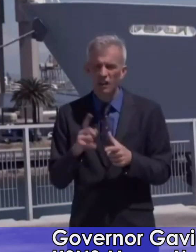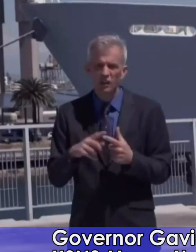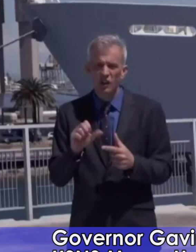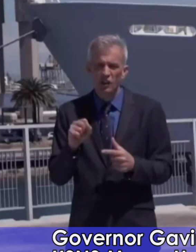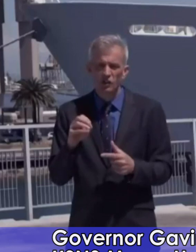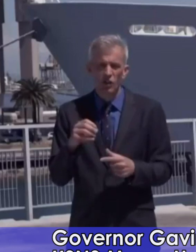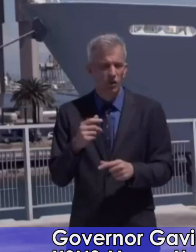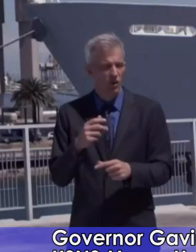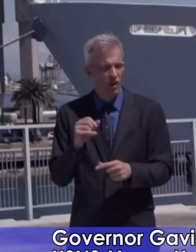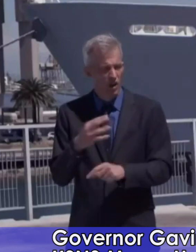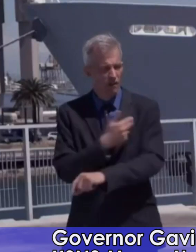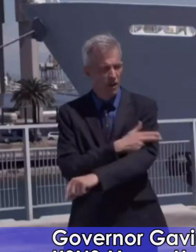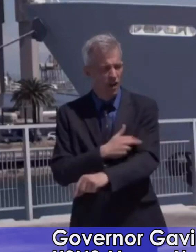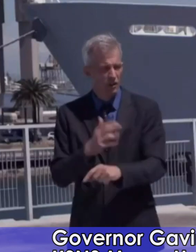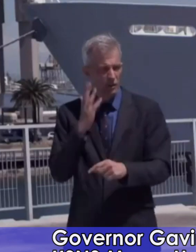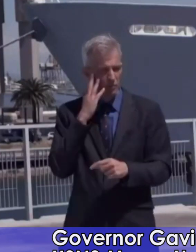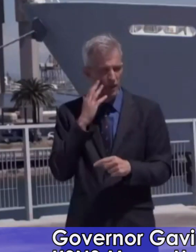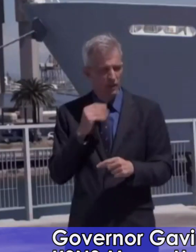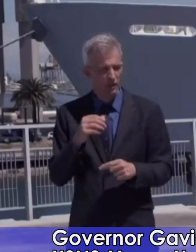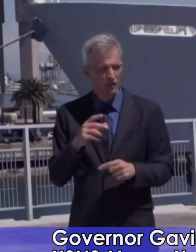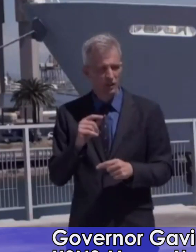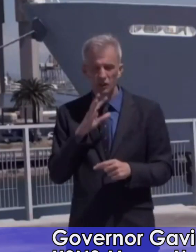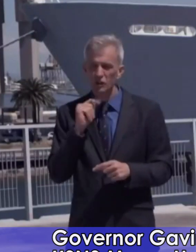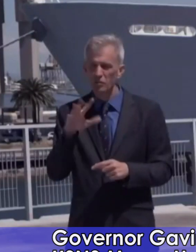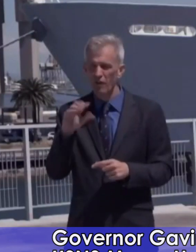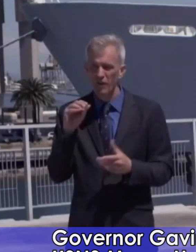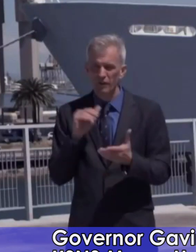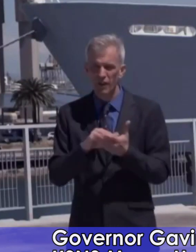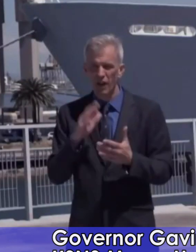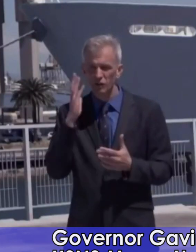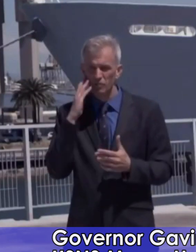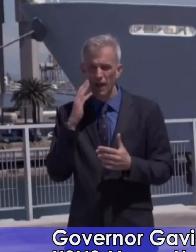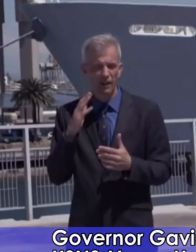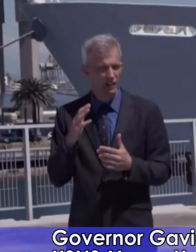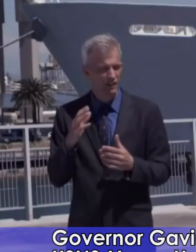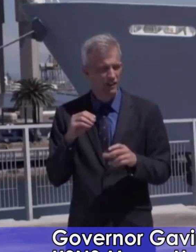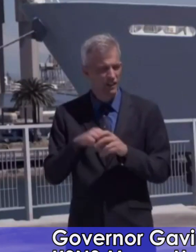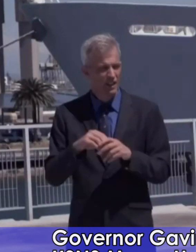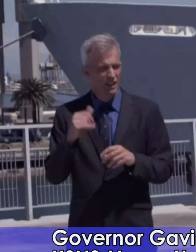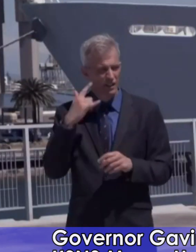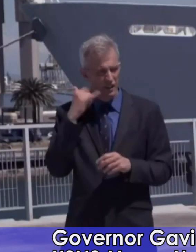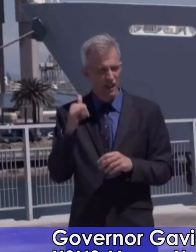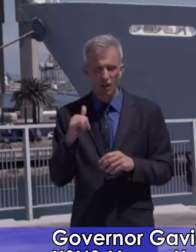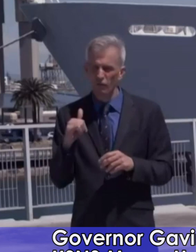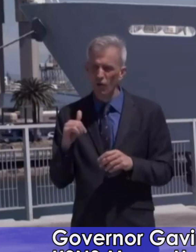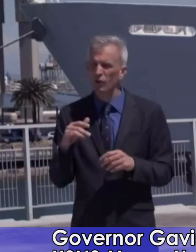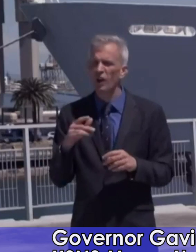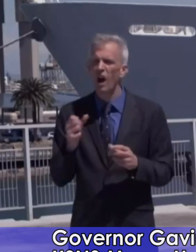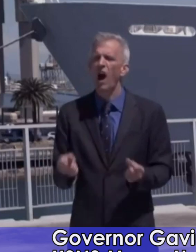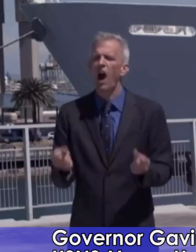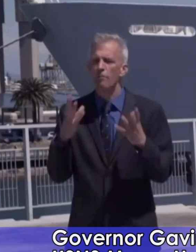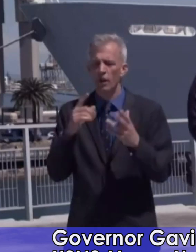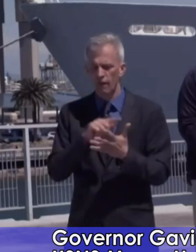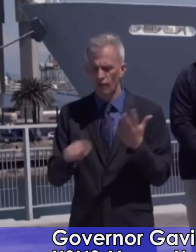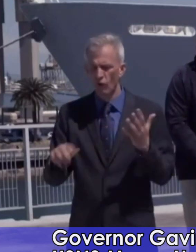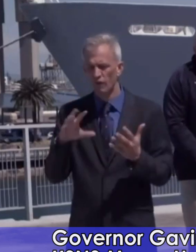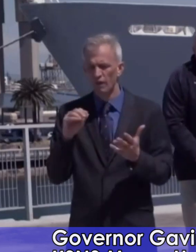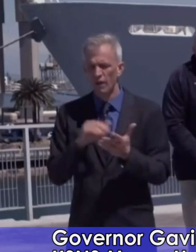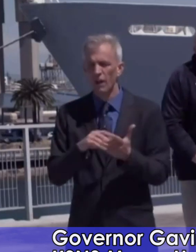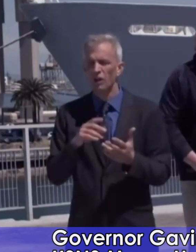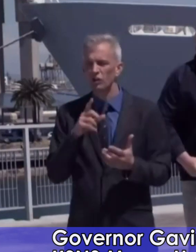many of the 50,000 beds the state is searching will be needed for ICU? Yeah, so of